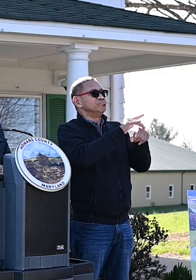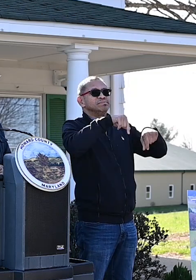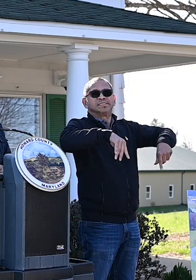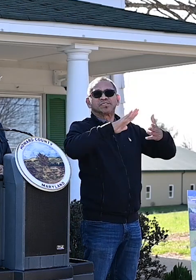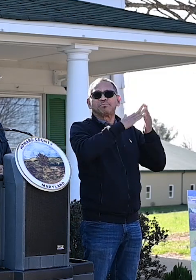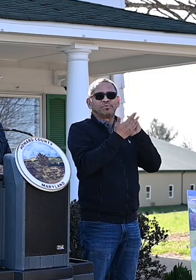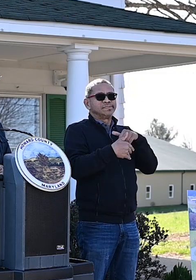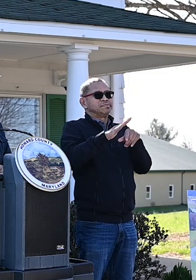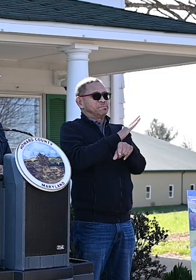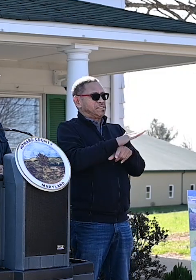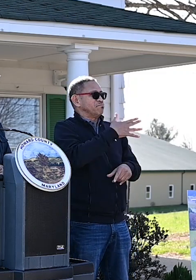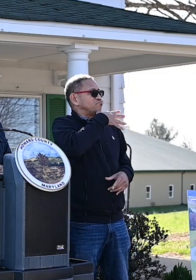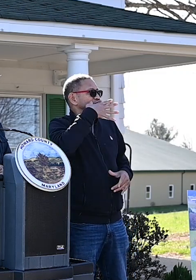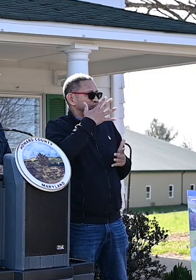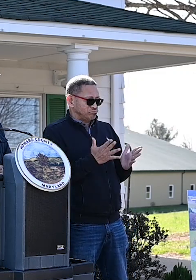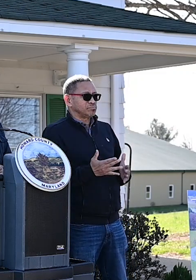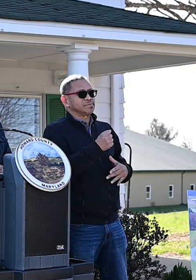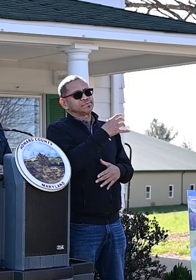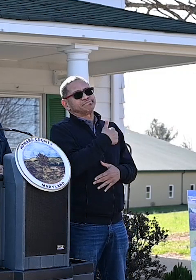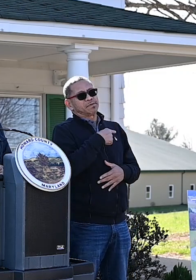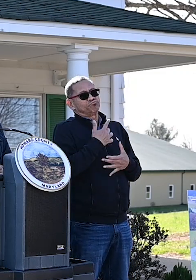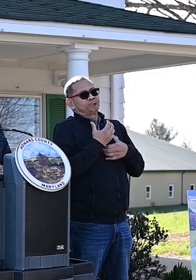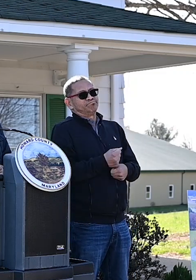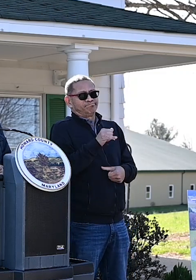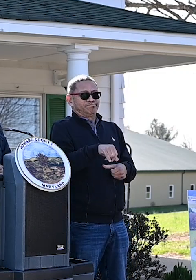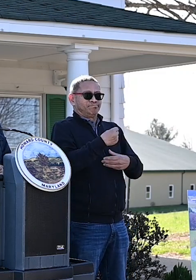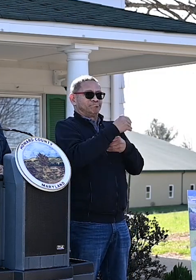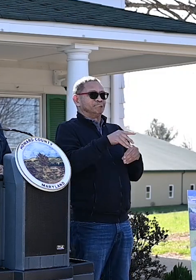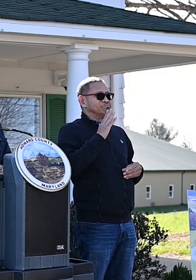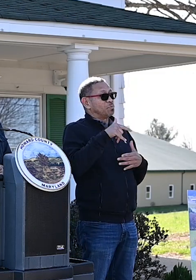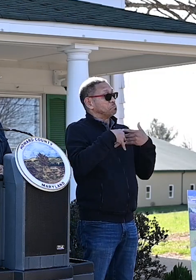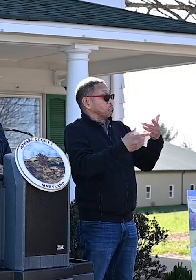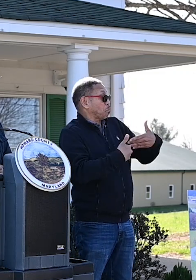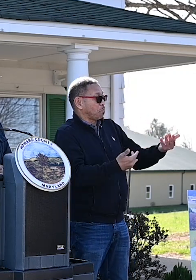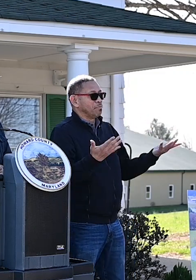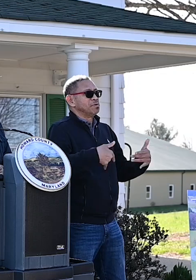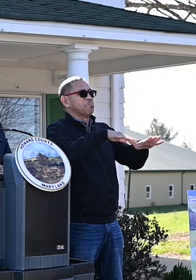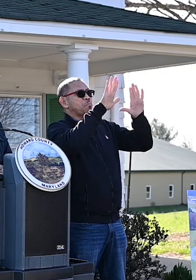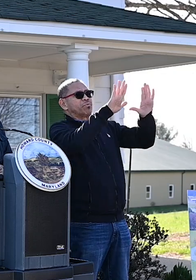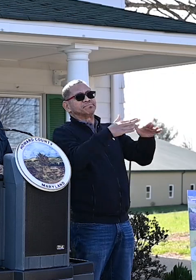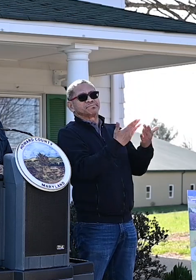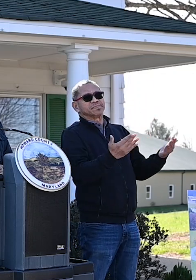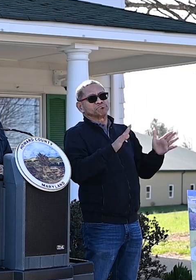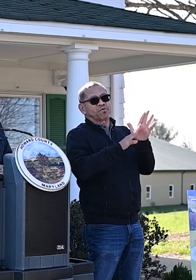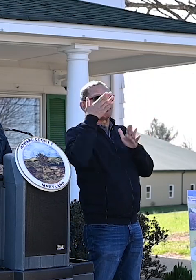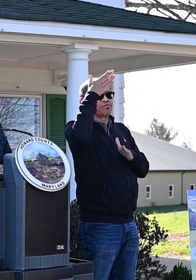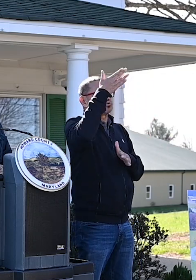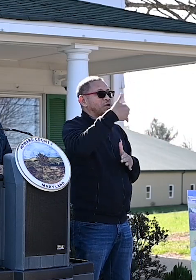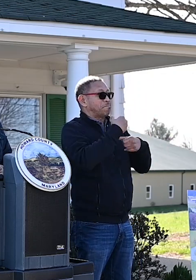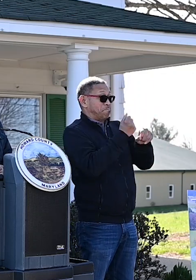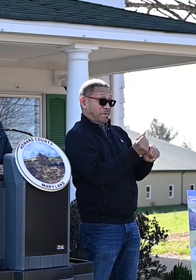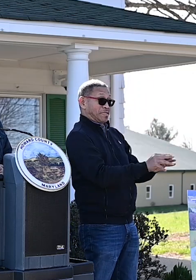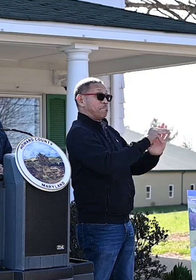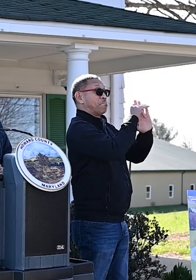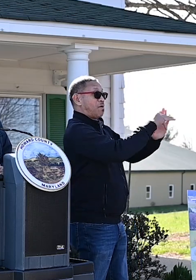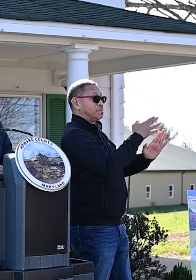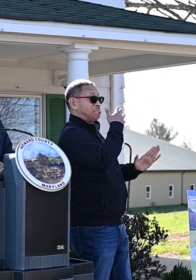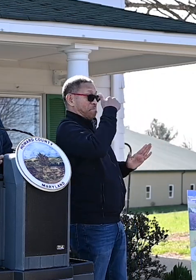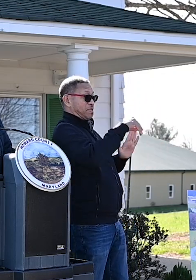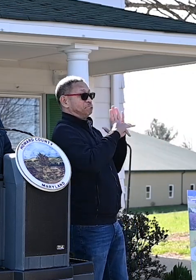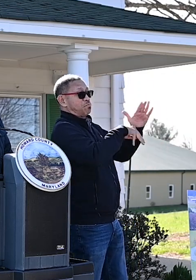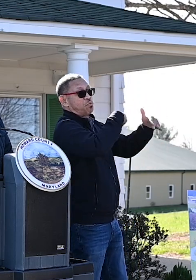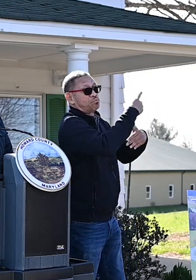community and this industry. I'm confident that this office is going to do great things and make it a model